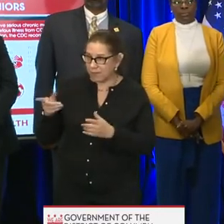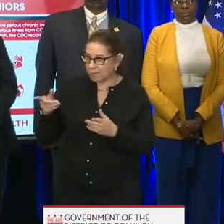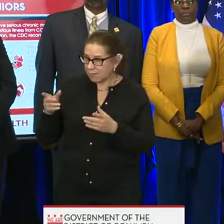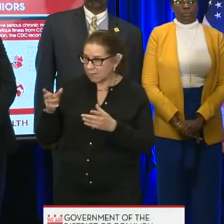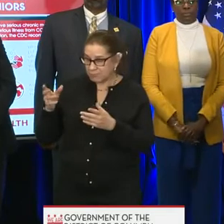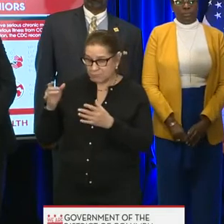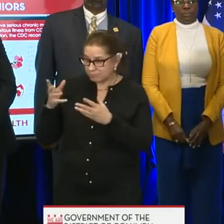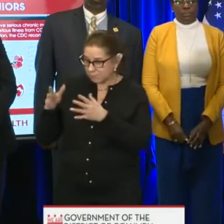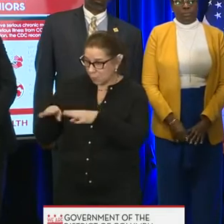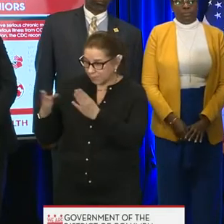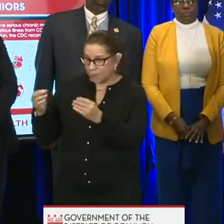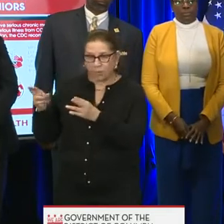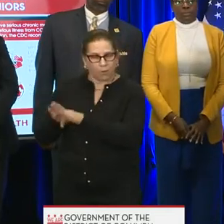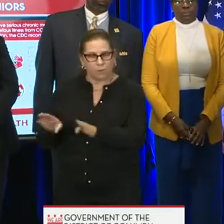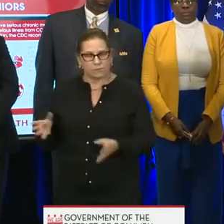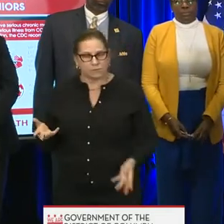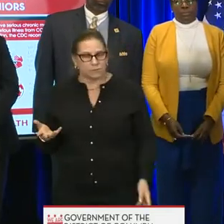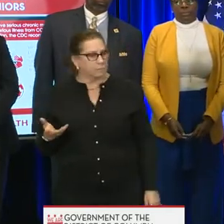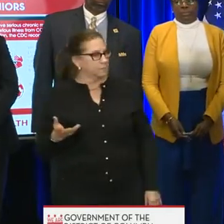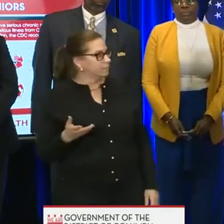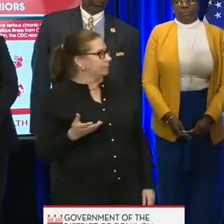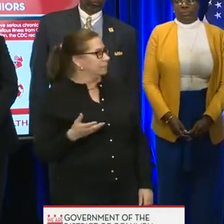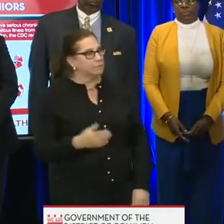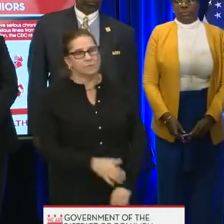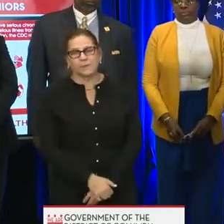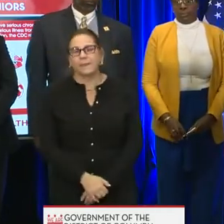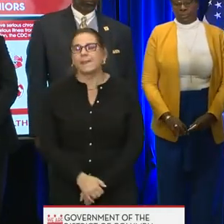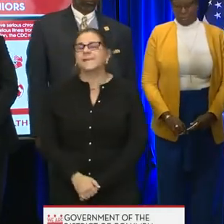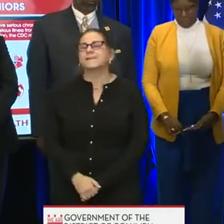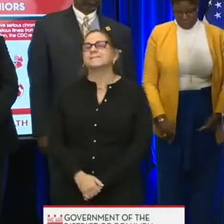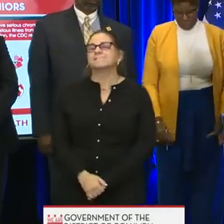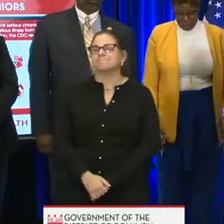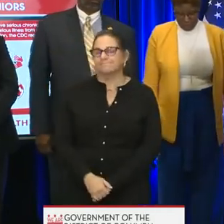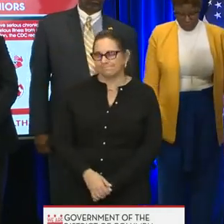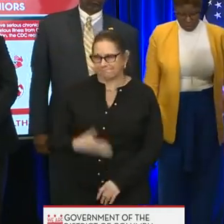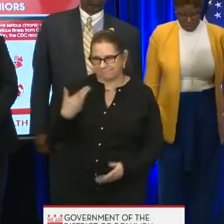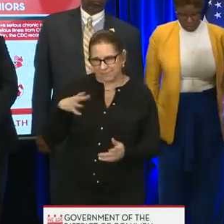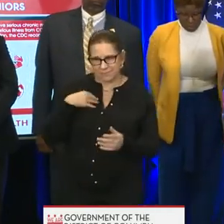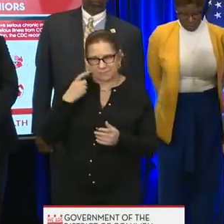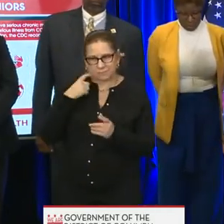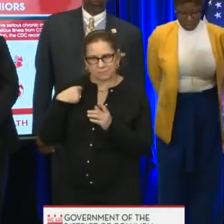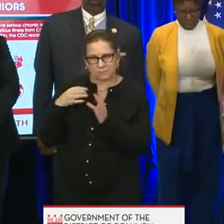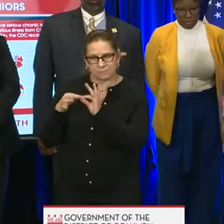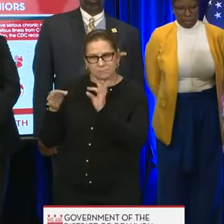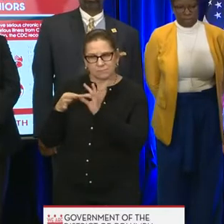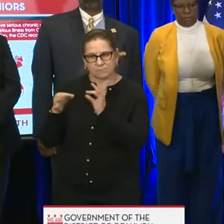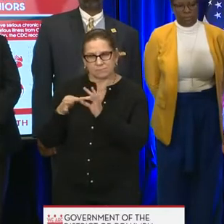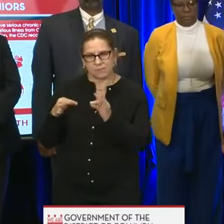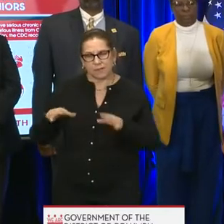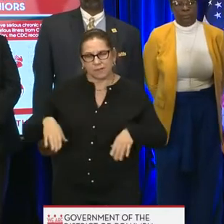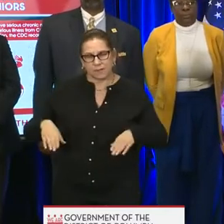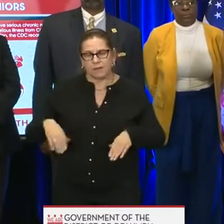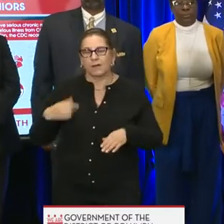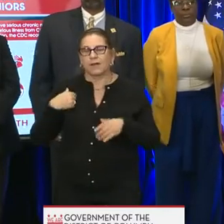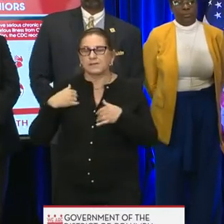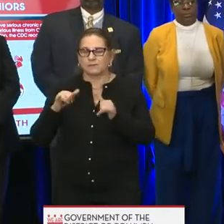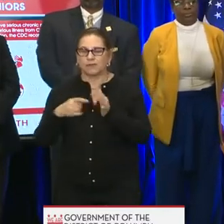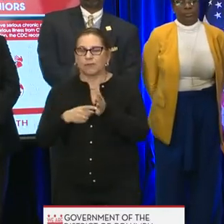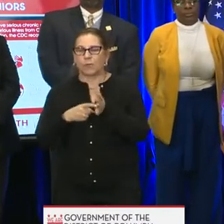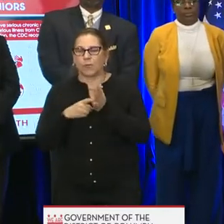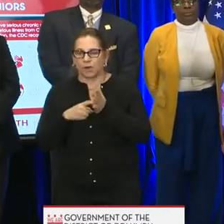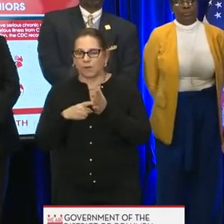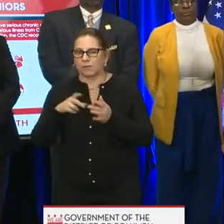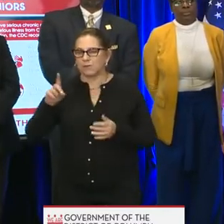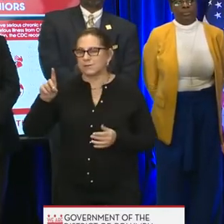As I said earlier, Perry, we recognize that we still need daycares to function, some of them, not all of